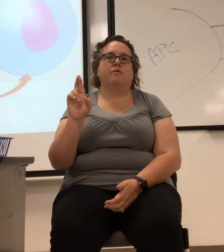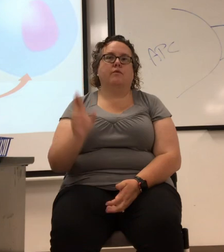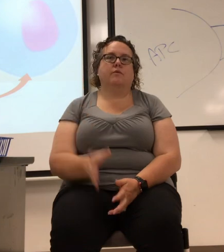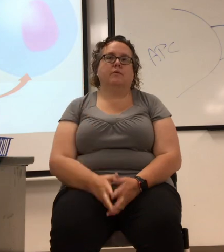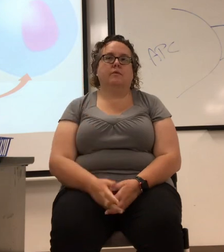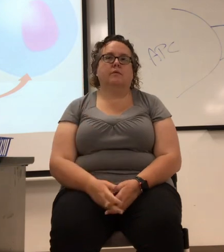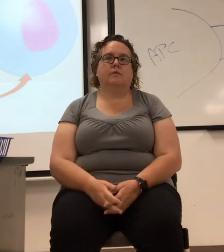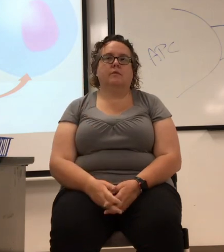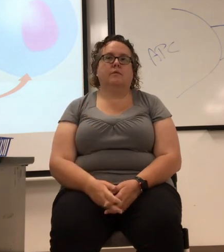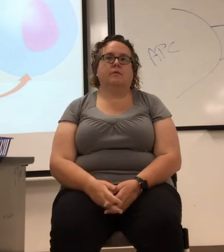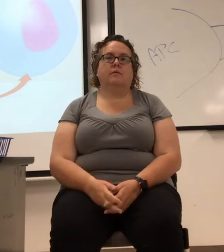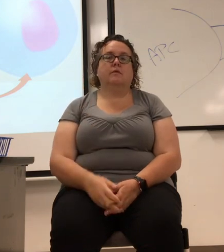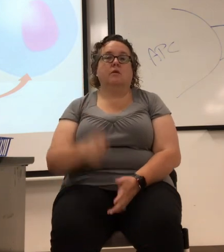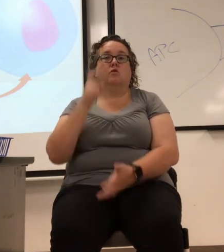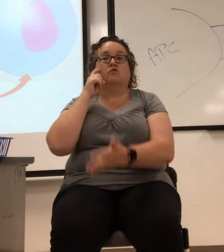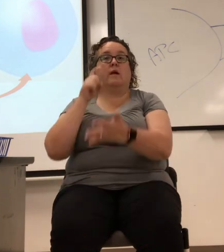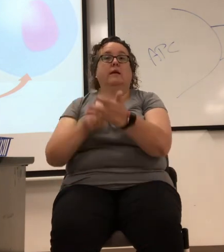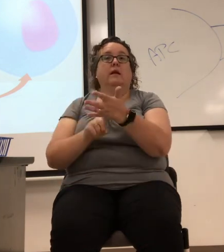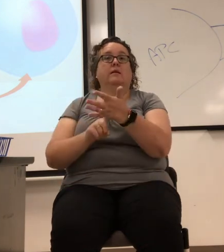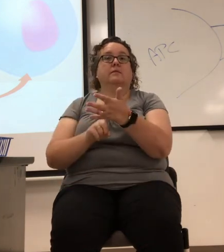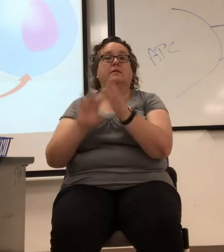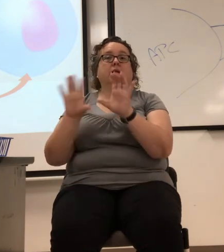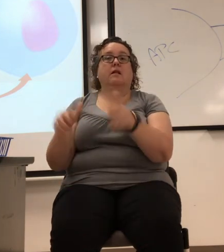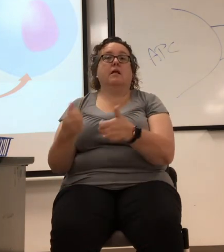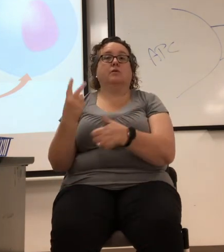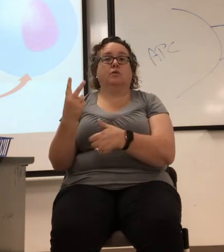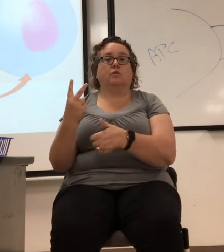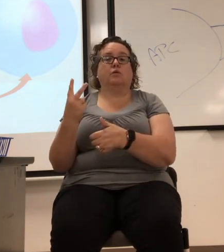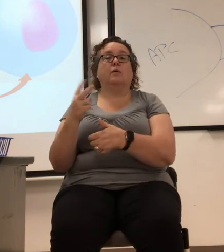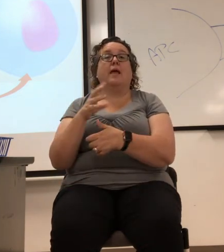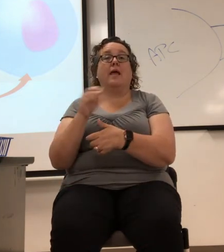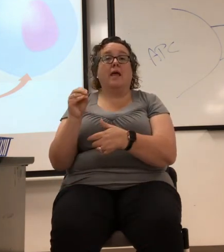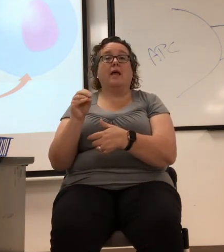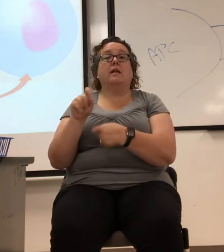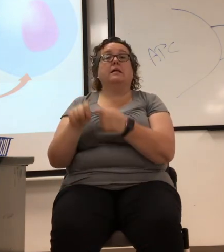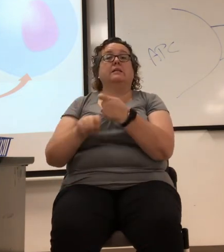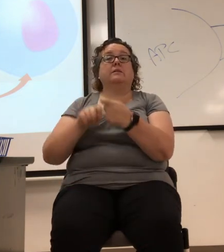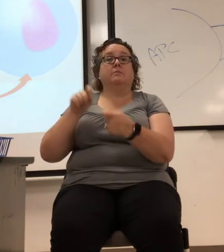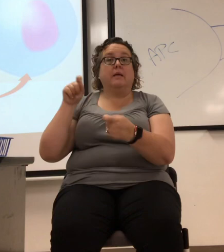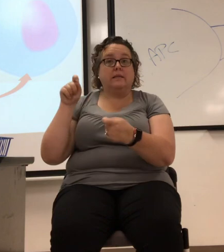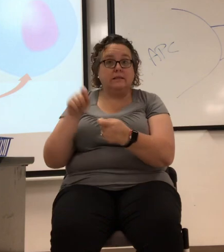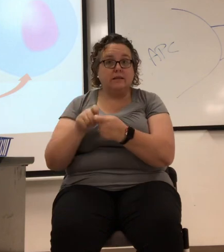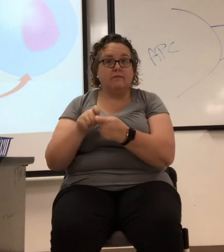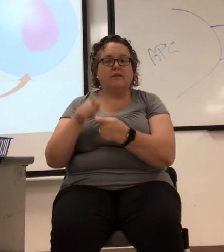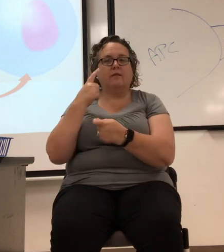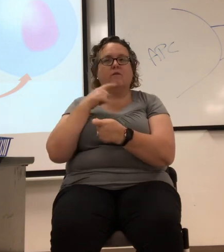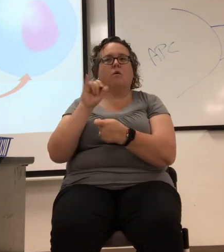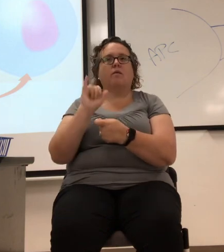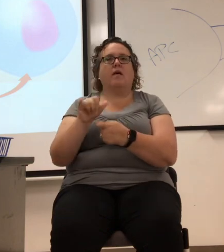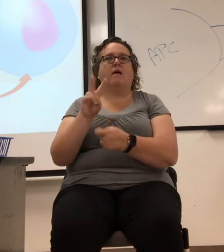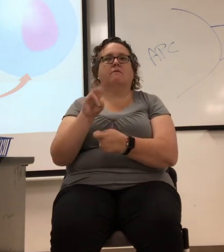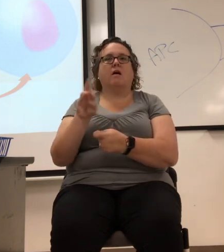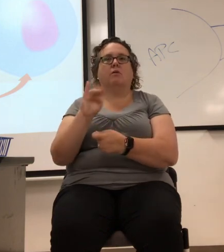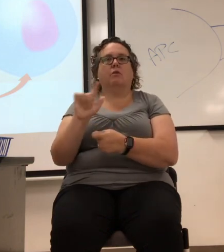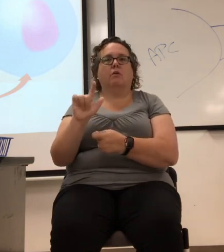Okay. It recognizes the class 2 and it's specific for this viral AG.